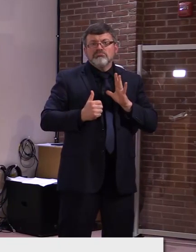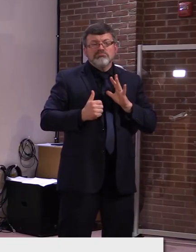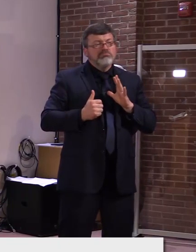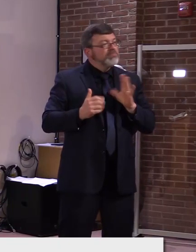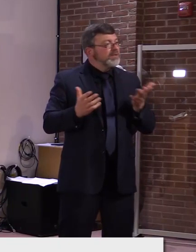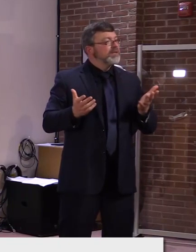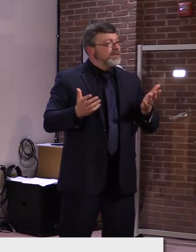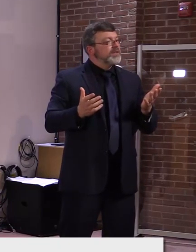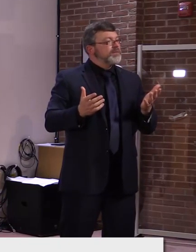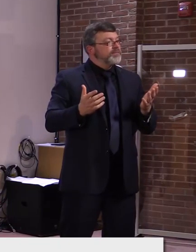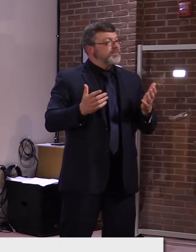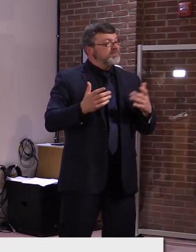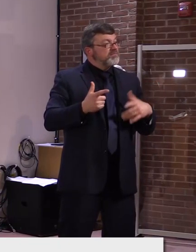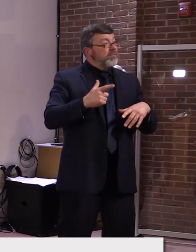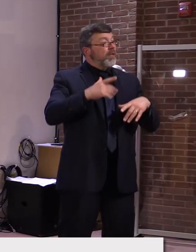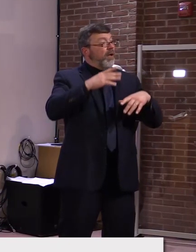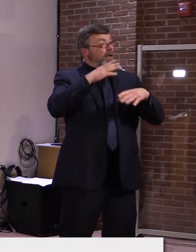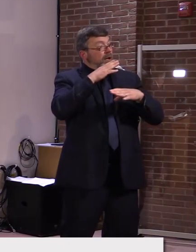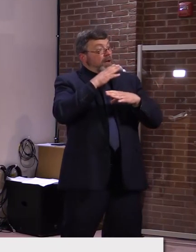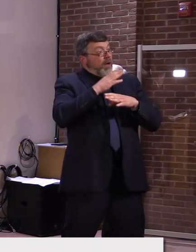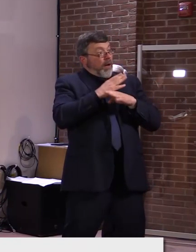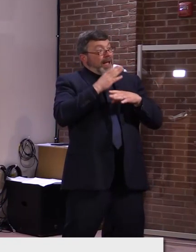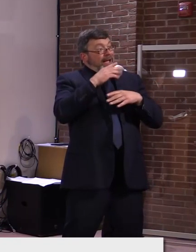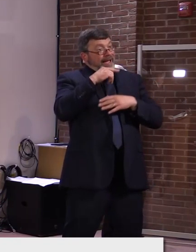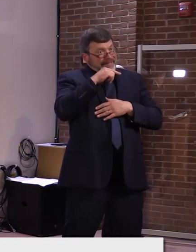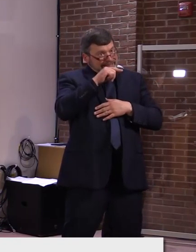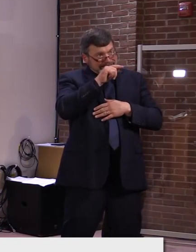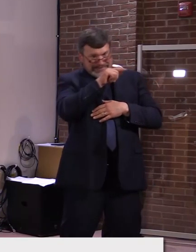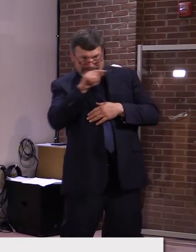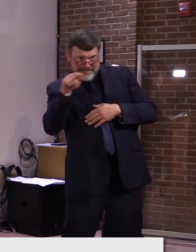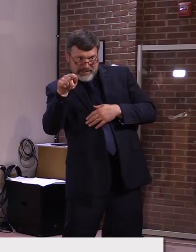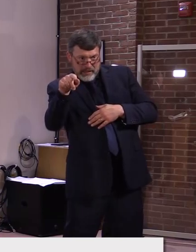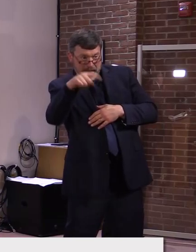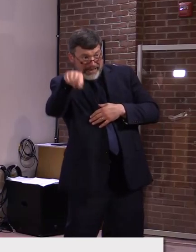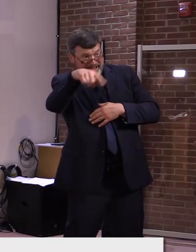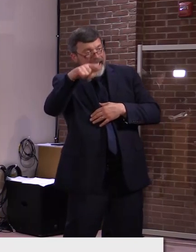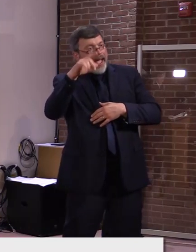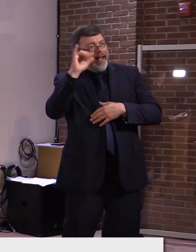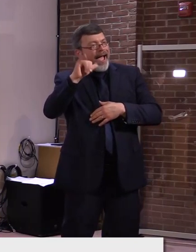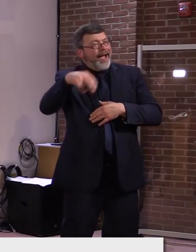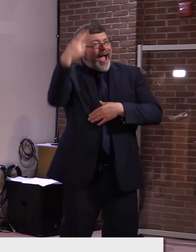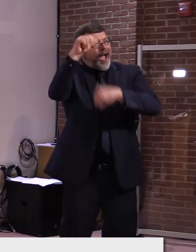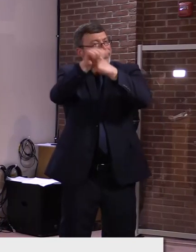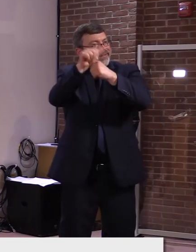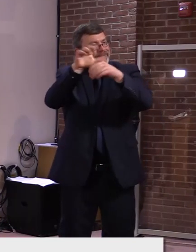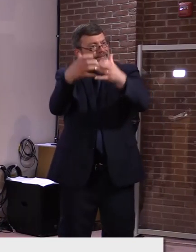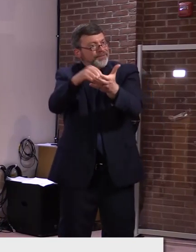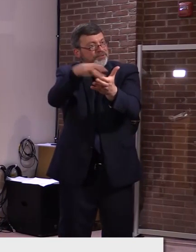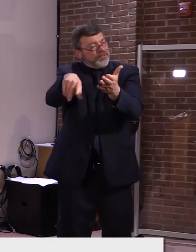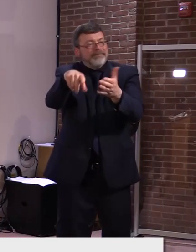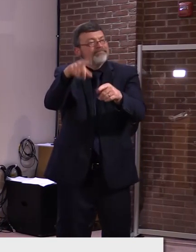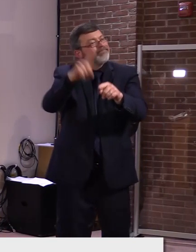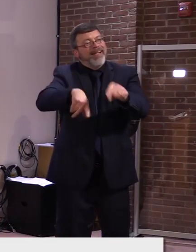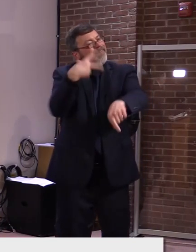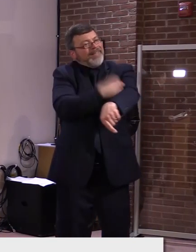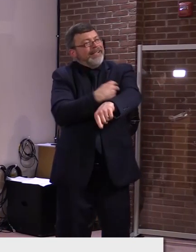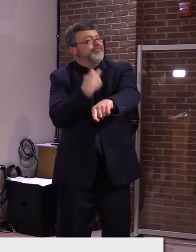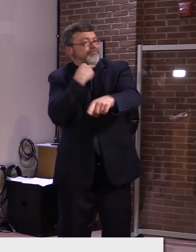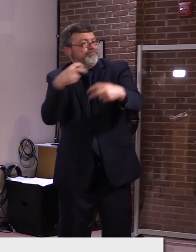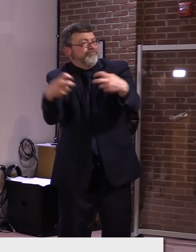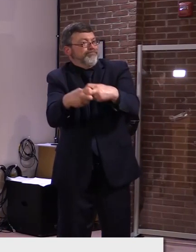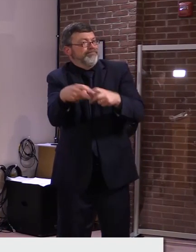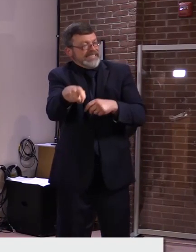vaccinated. So protect your family members, friends, and neighbors by registering for your appointment today. And if you're in the 19 to 29